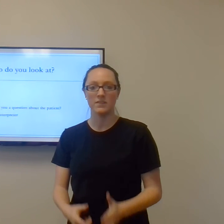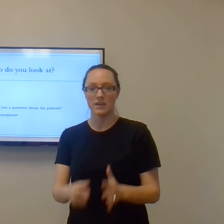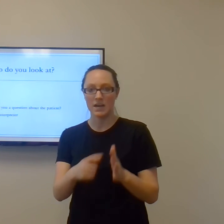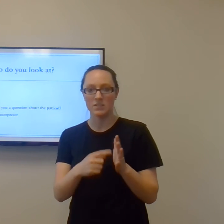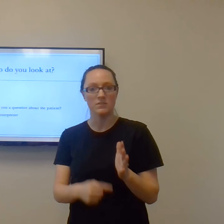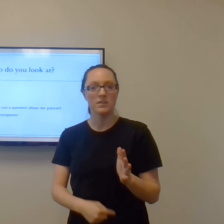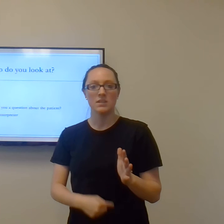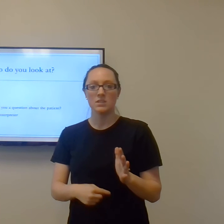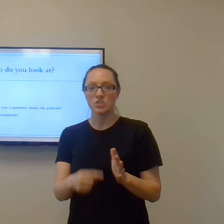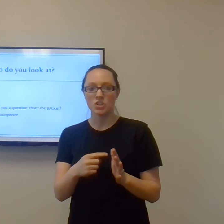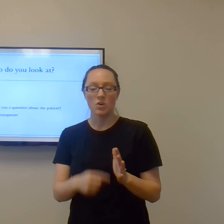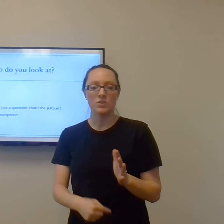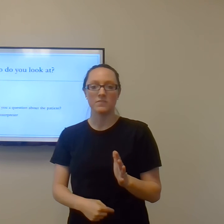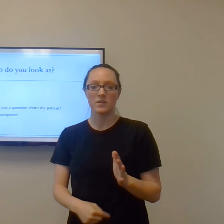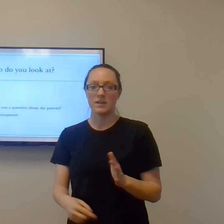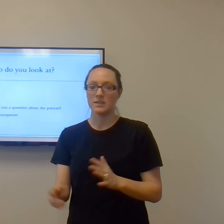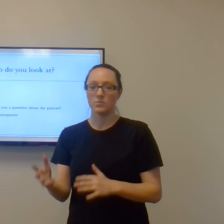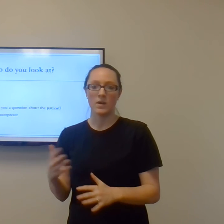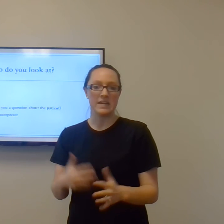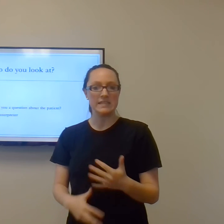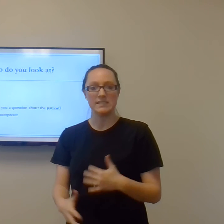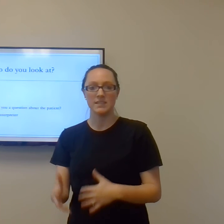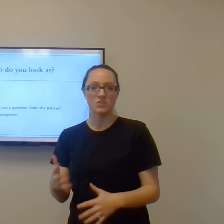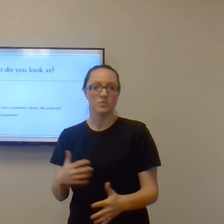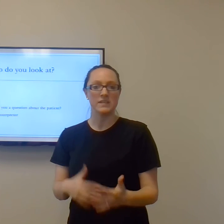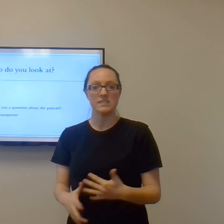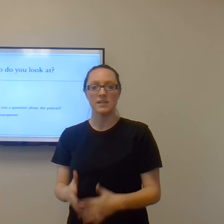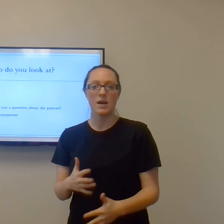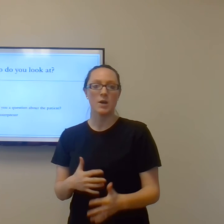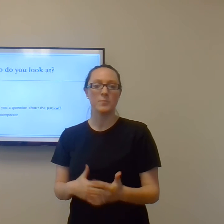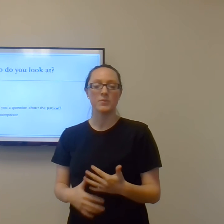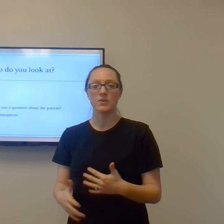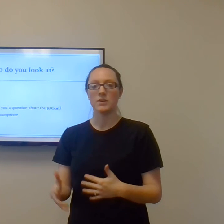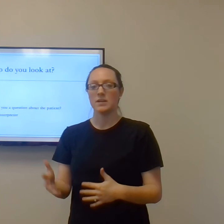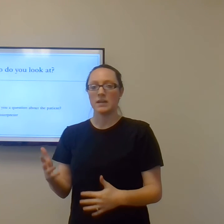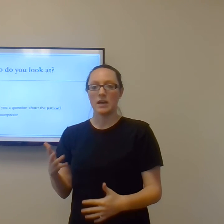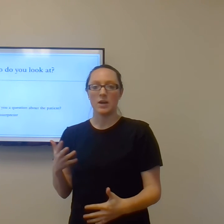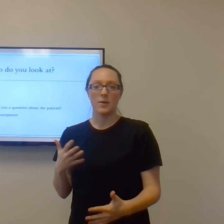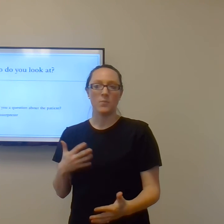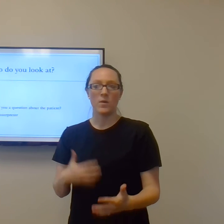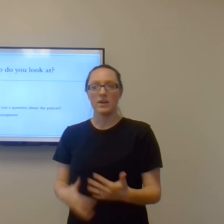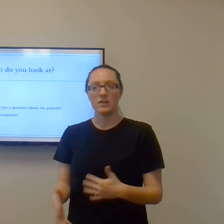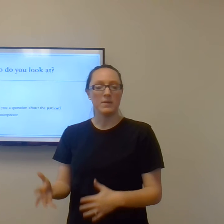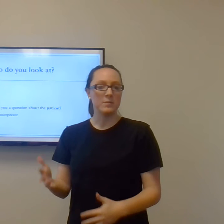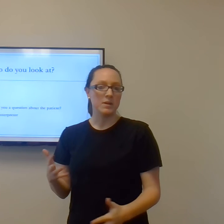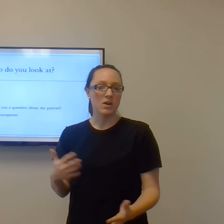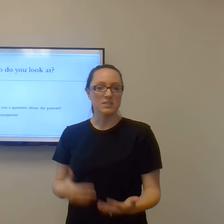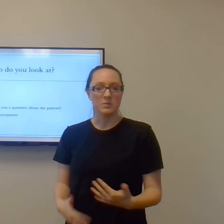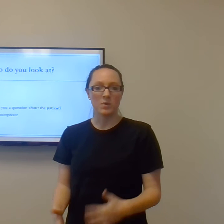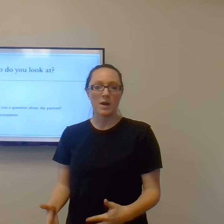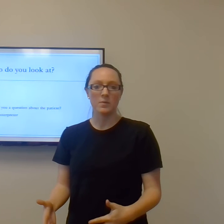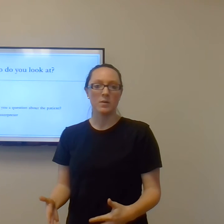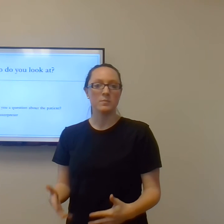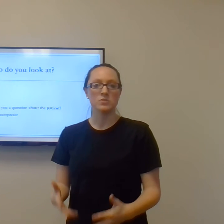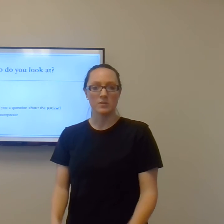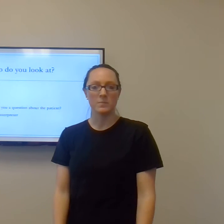and kind of show different ways things are messing up or where it may be causing problems, something